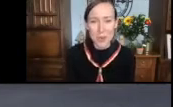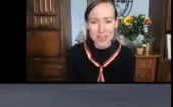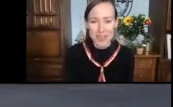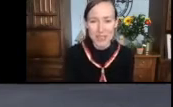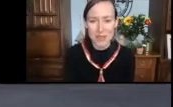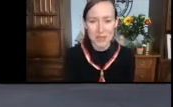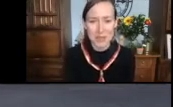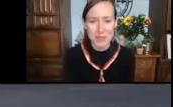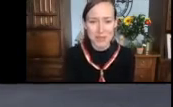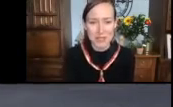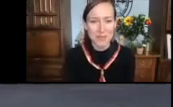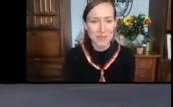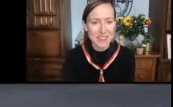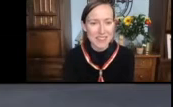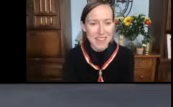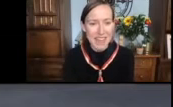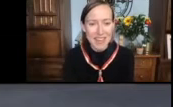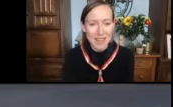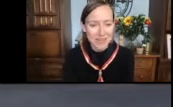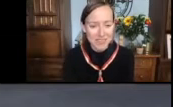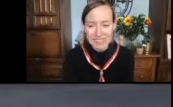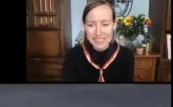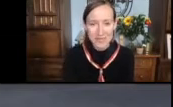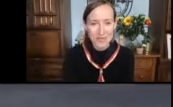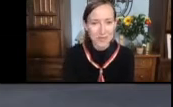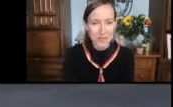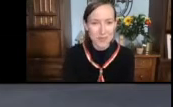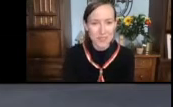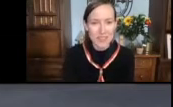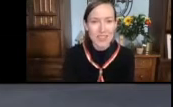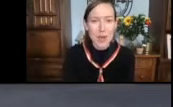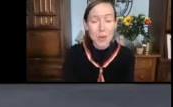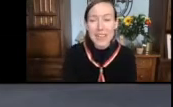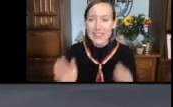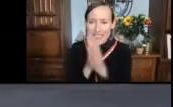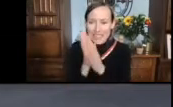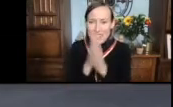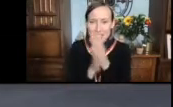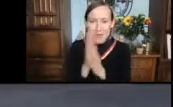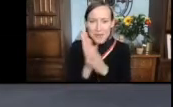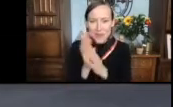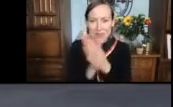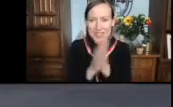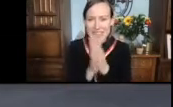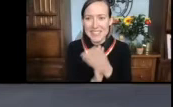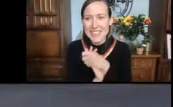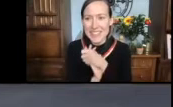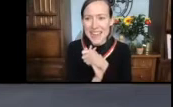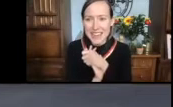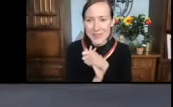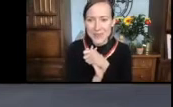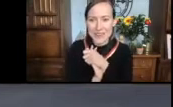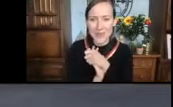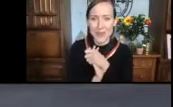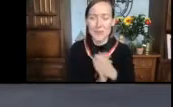cool things for church. All right. Okay, let's get started with our greetings. Let's say hi